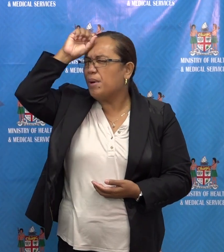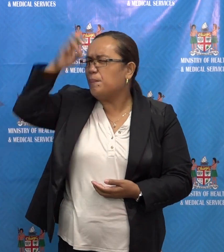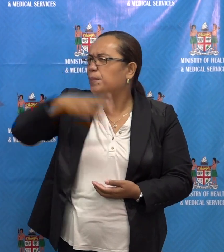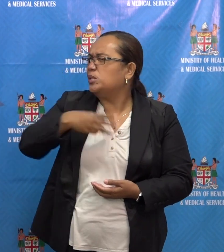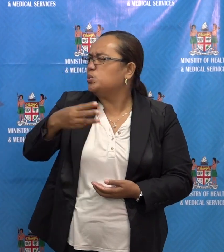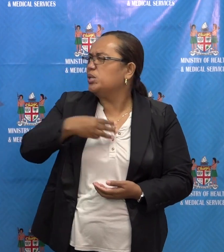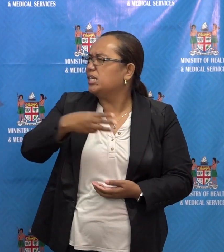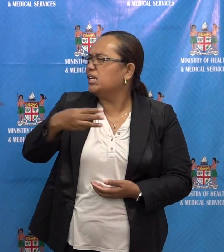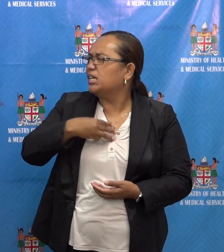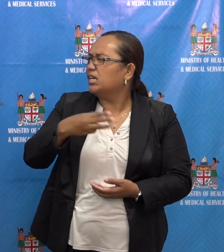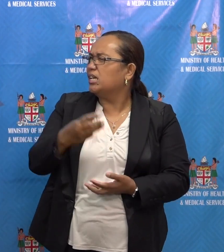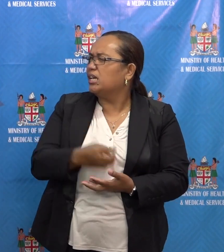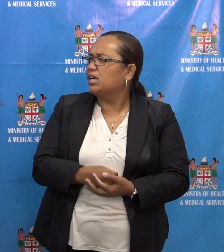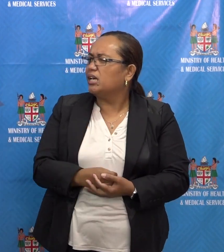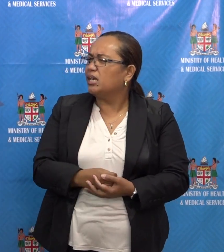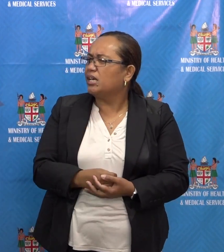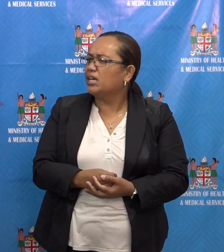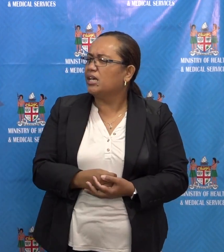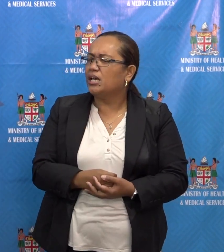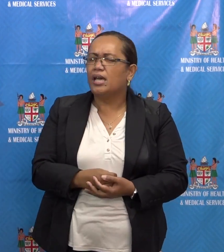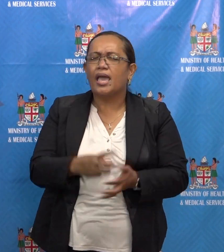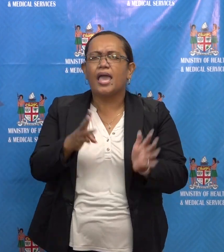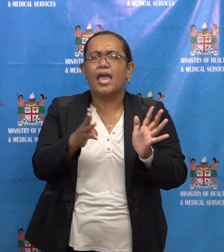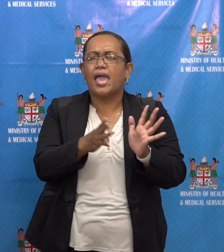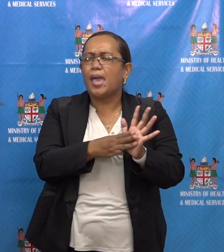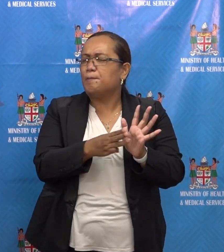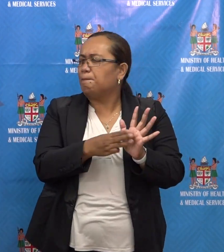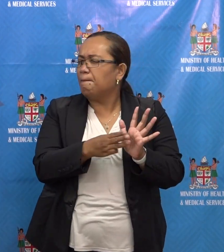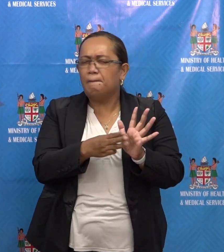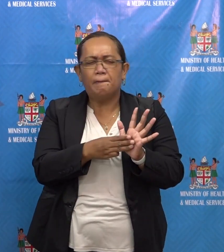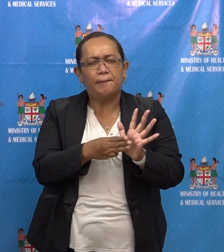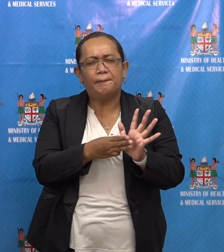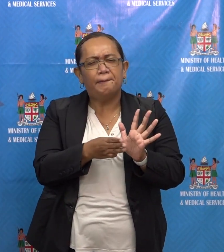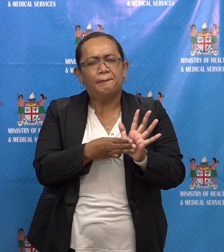I think it's